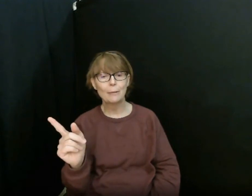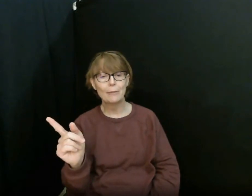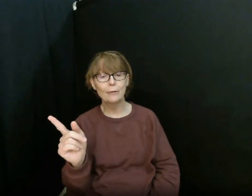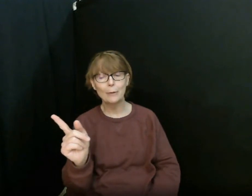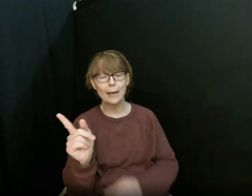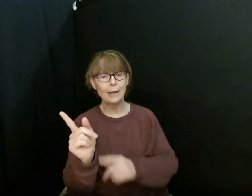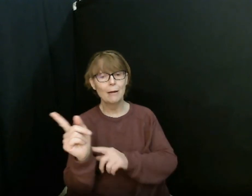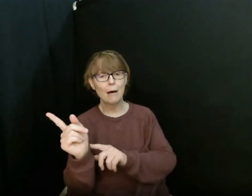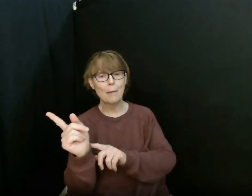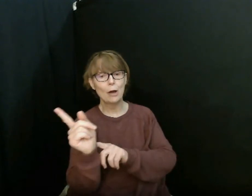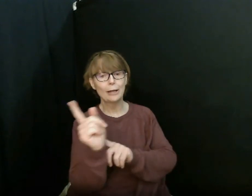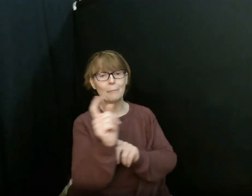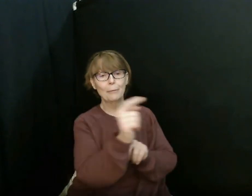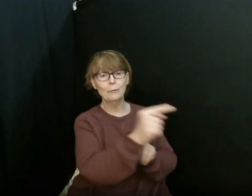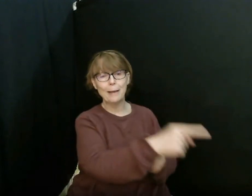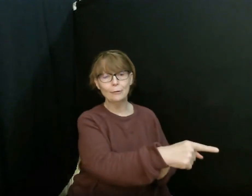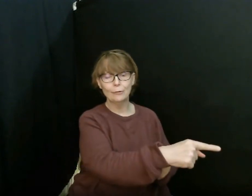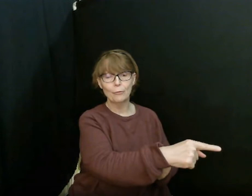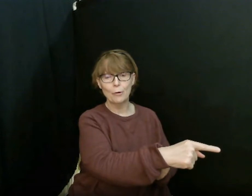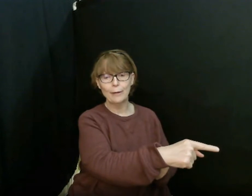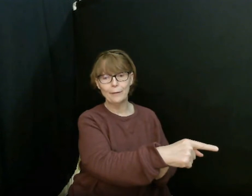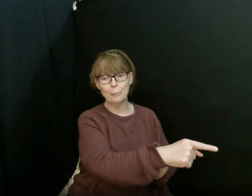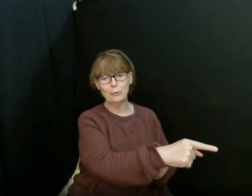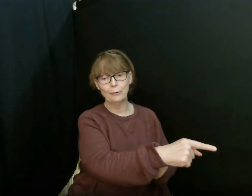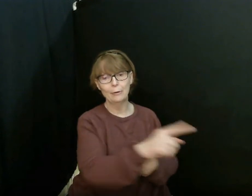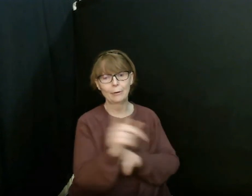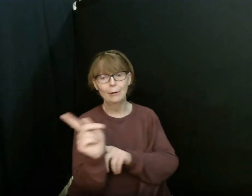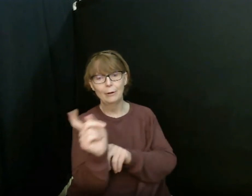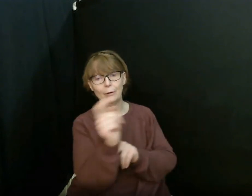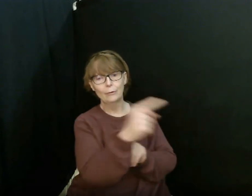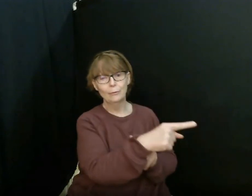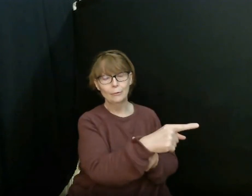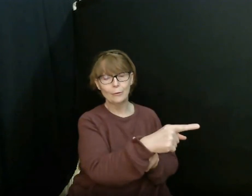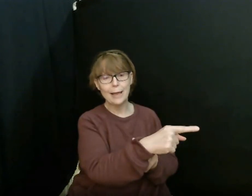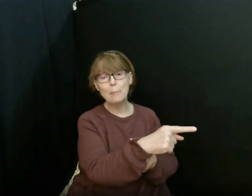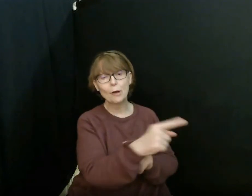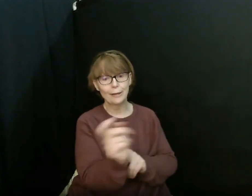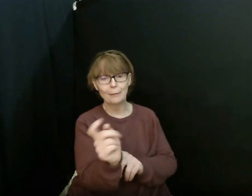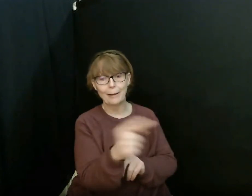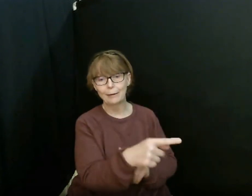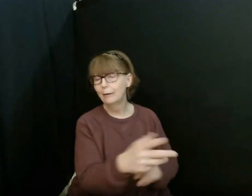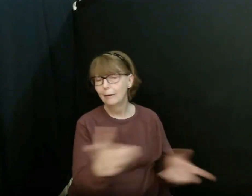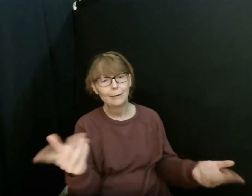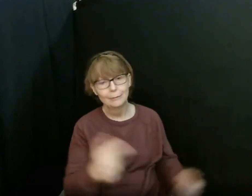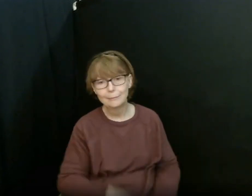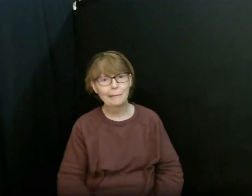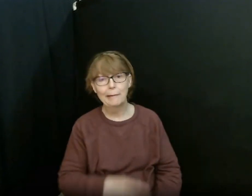this way, I'm cocking my wrist back to throw it at the other person. Okay. So I am cocking it back. Don't ask